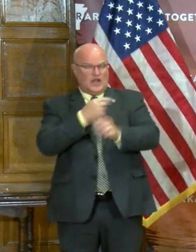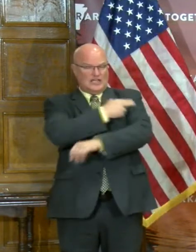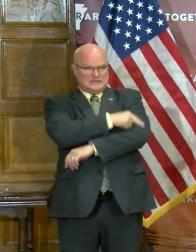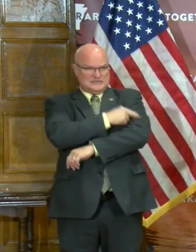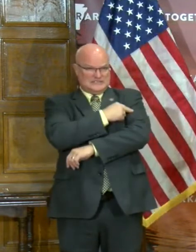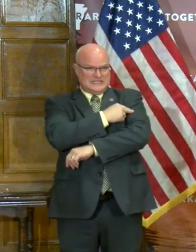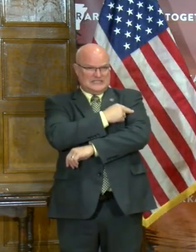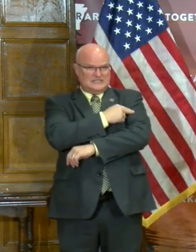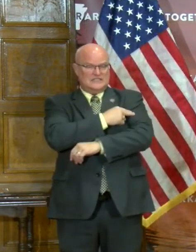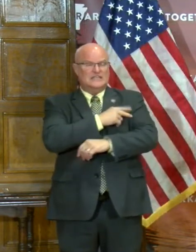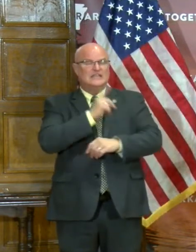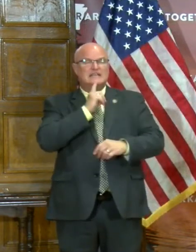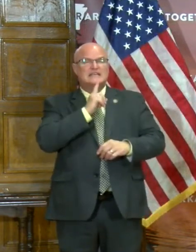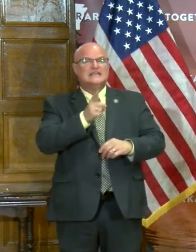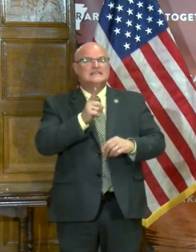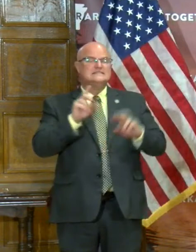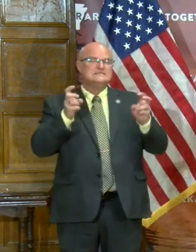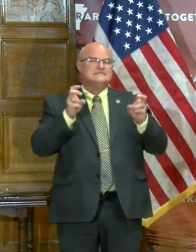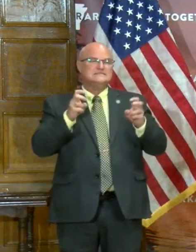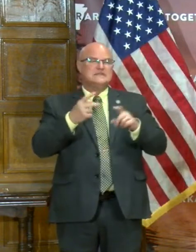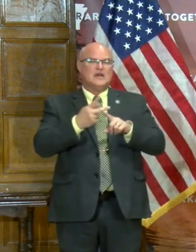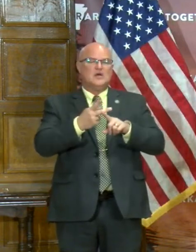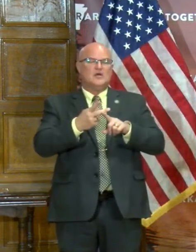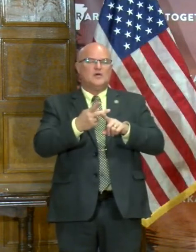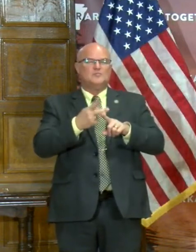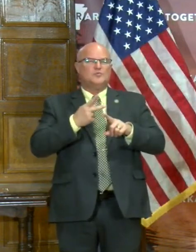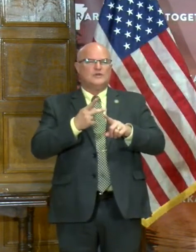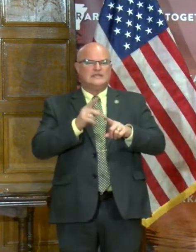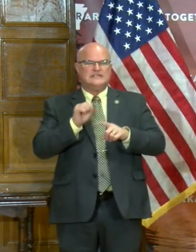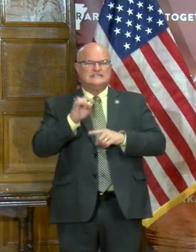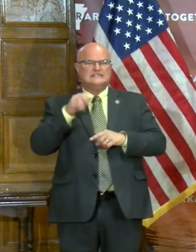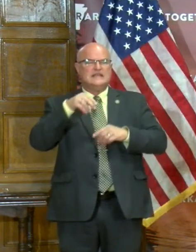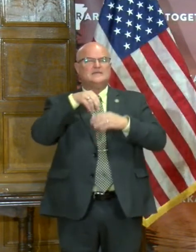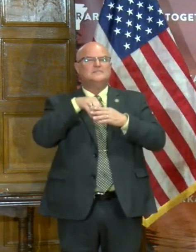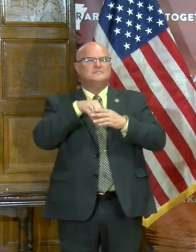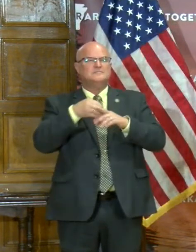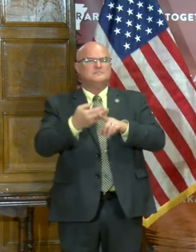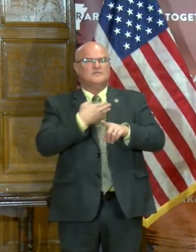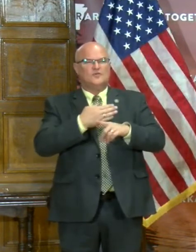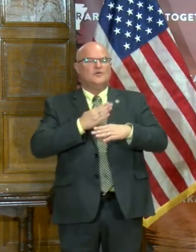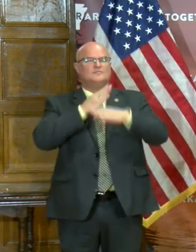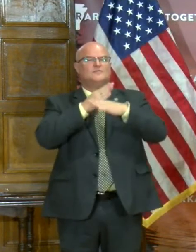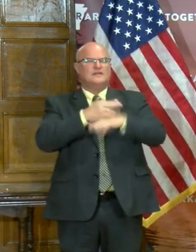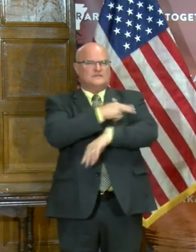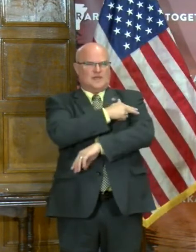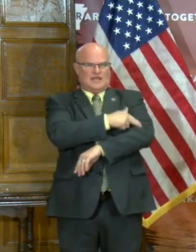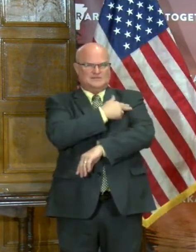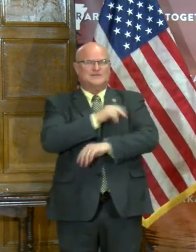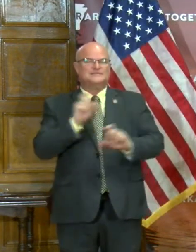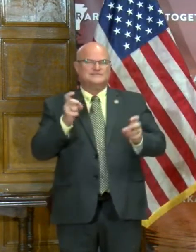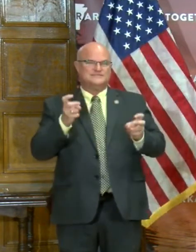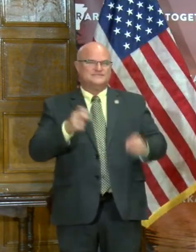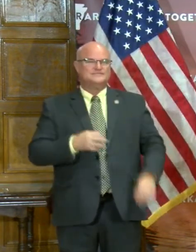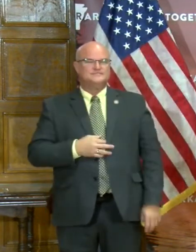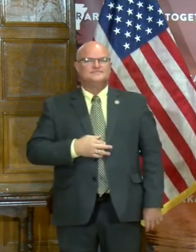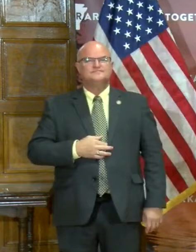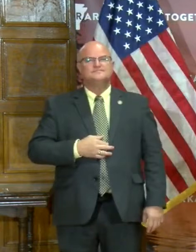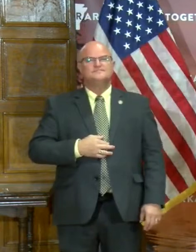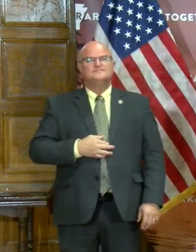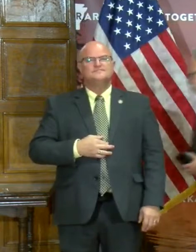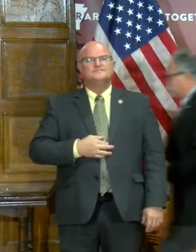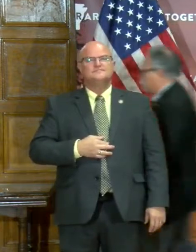So it's a, if you will, a preemptive step to getting them, keeping them out of the hospital.